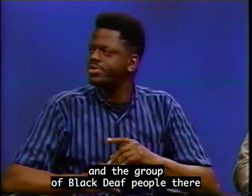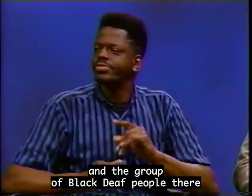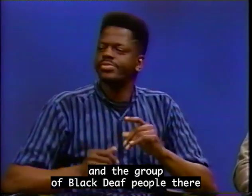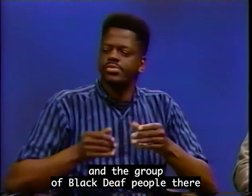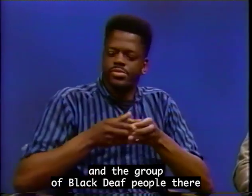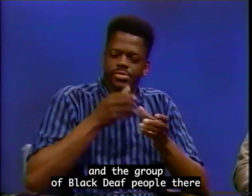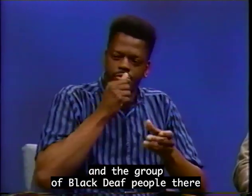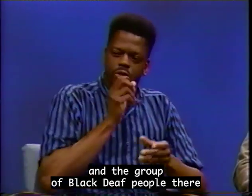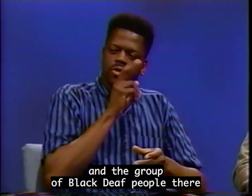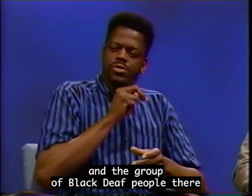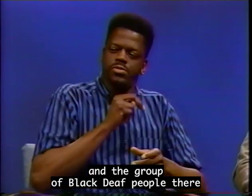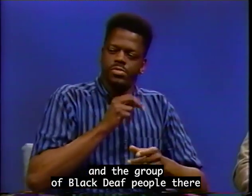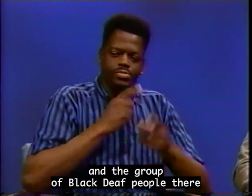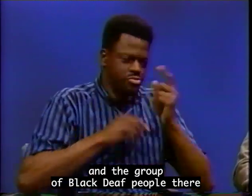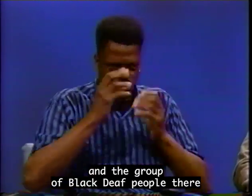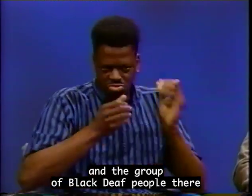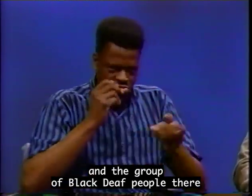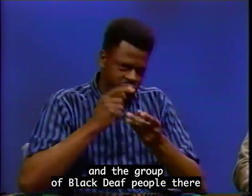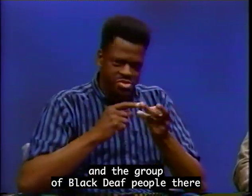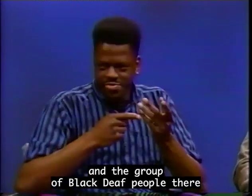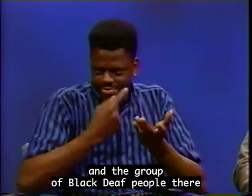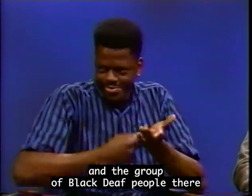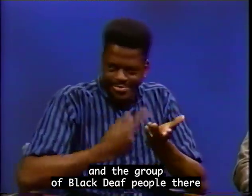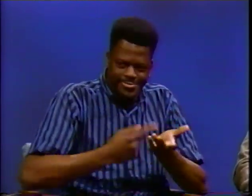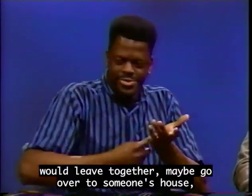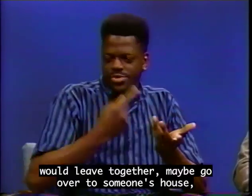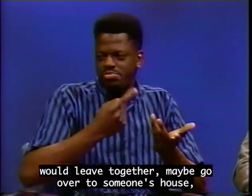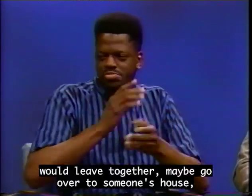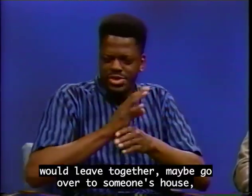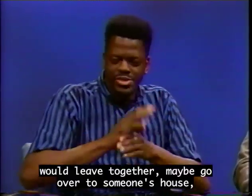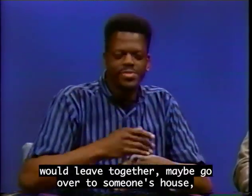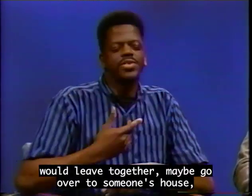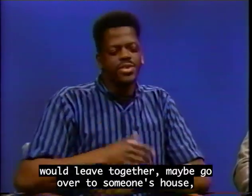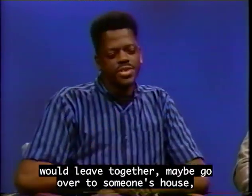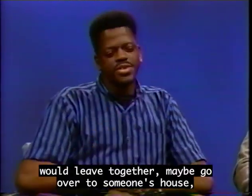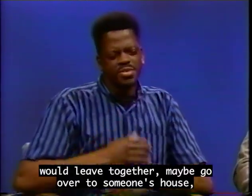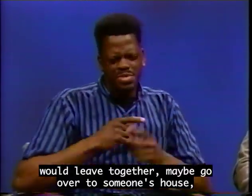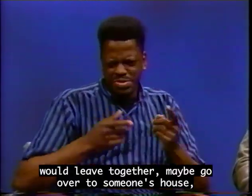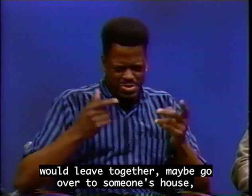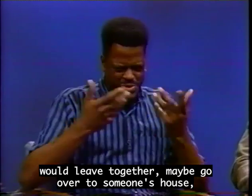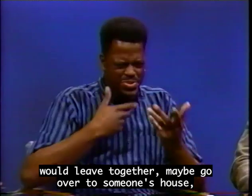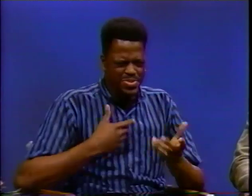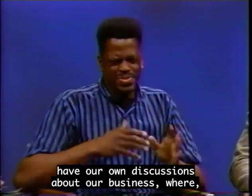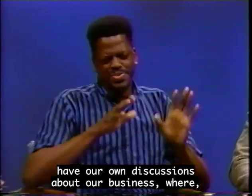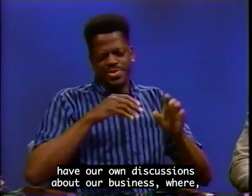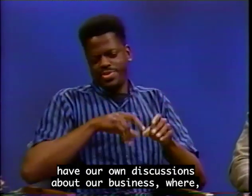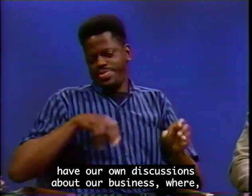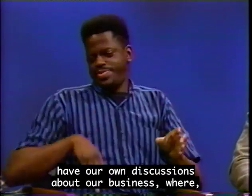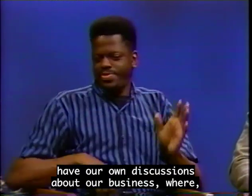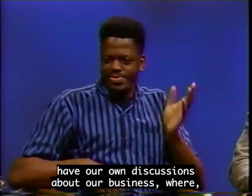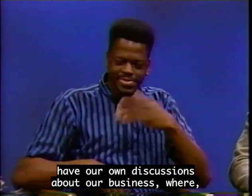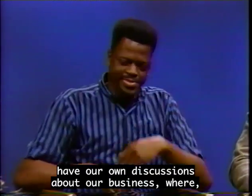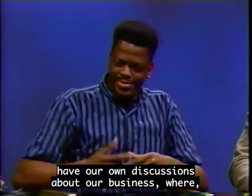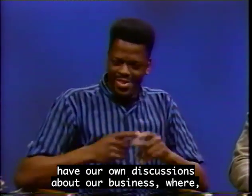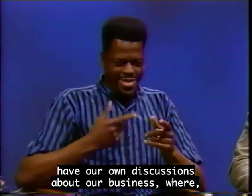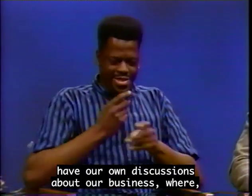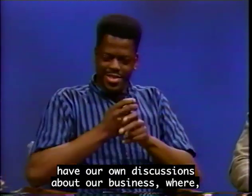And the group of black deaf people there would leave together, maybe go over someone's house, have our own discussions about our